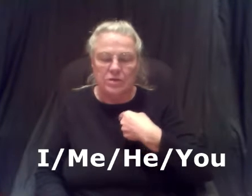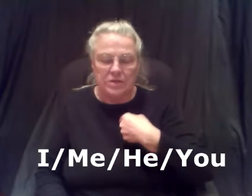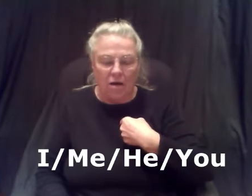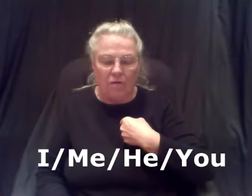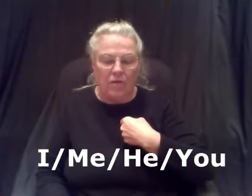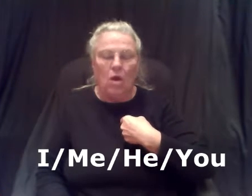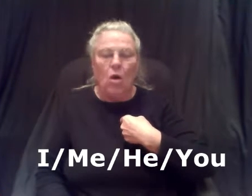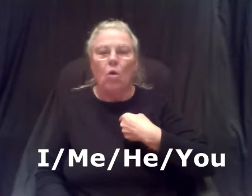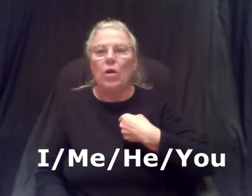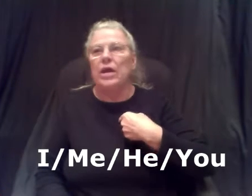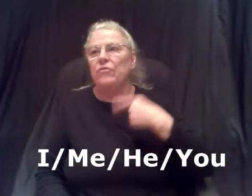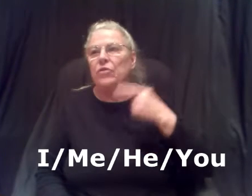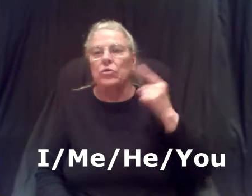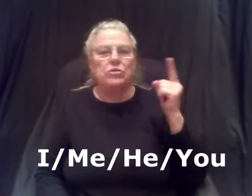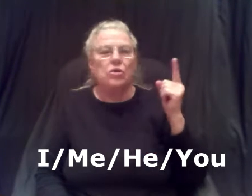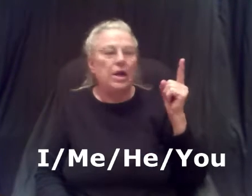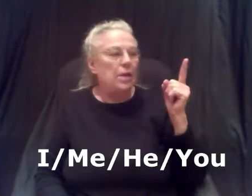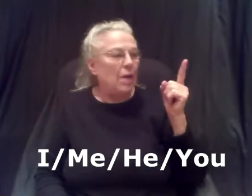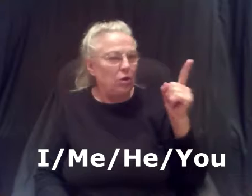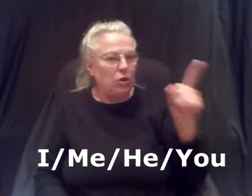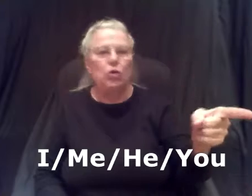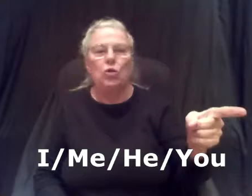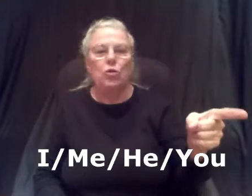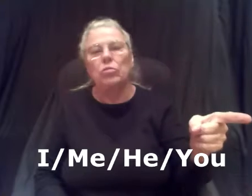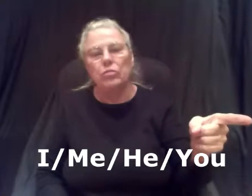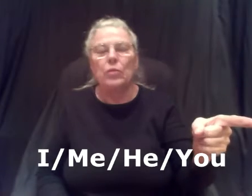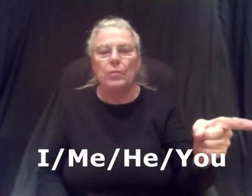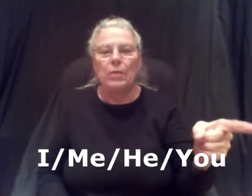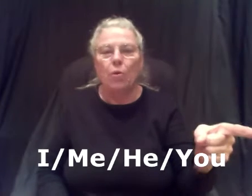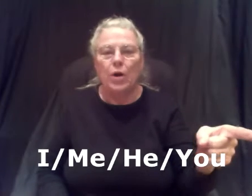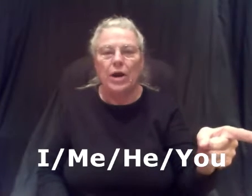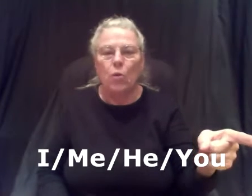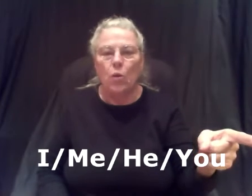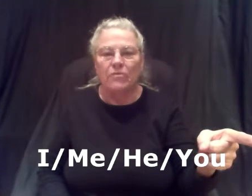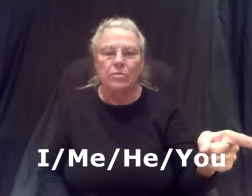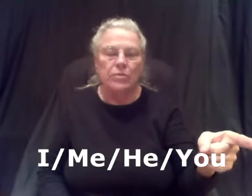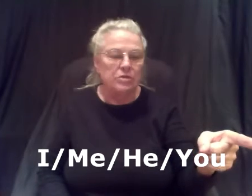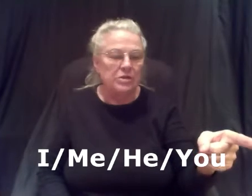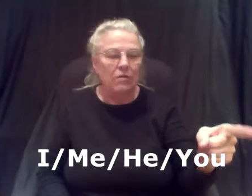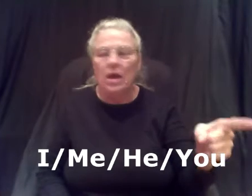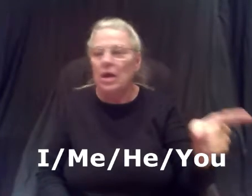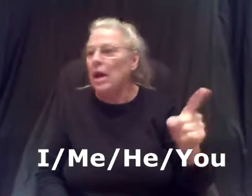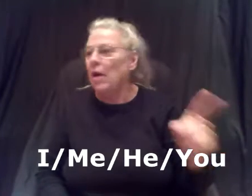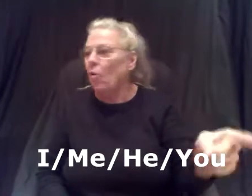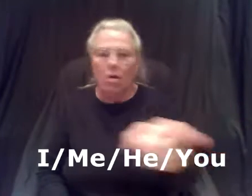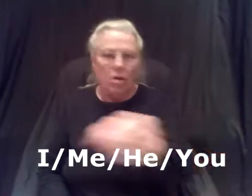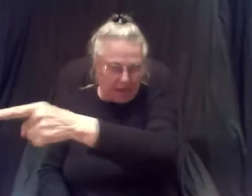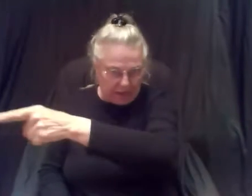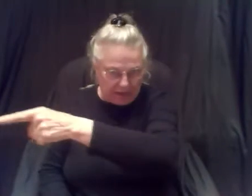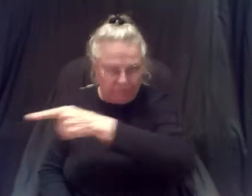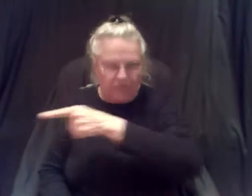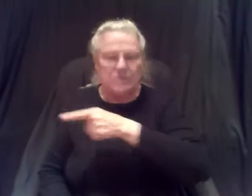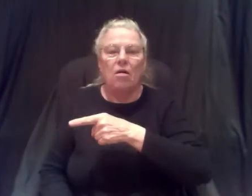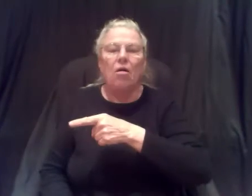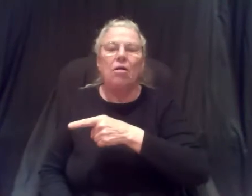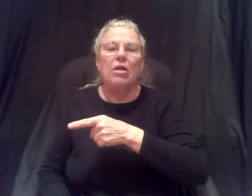yourself. If you're talking about you would be pointing away from yourself. Or if it's all of